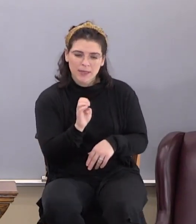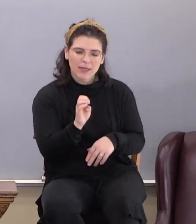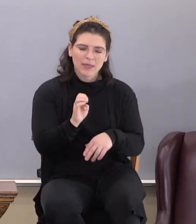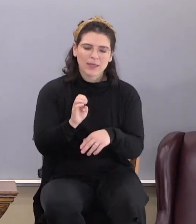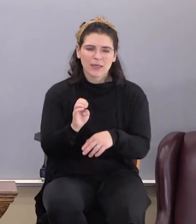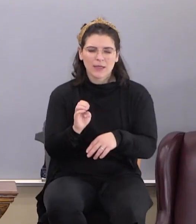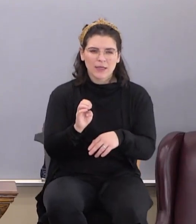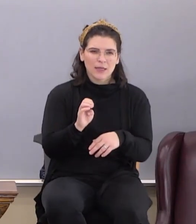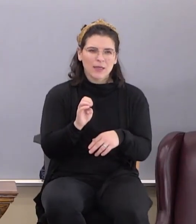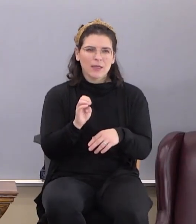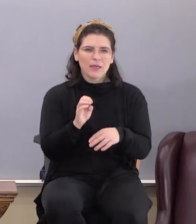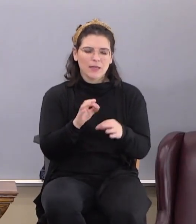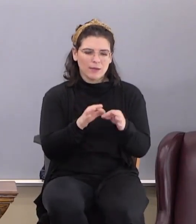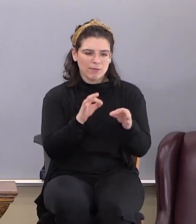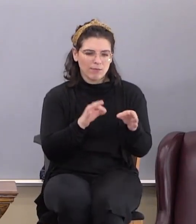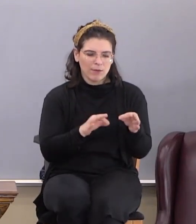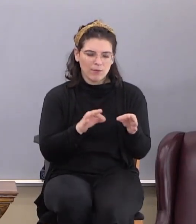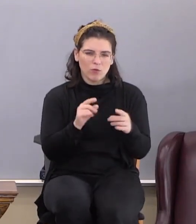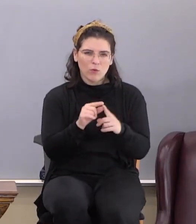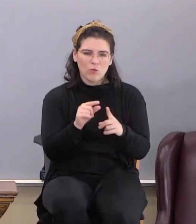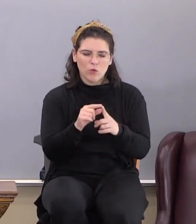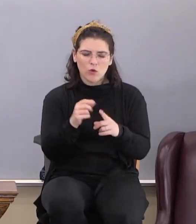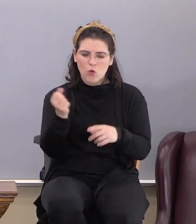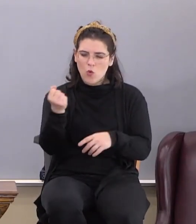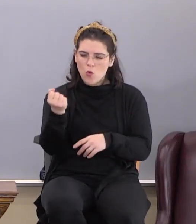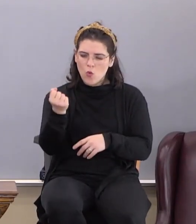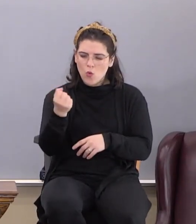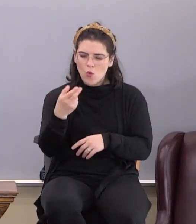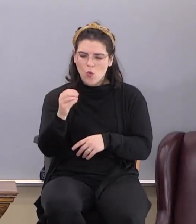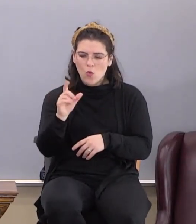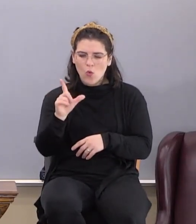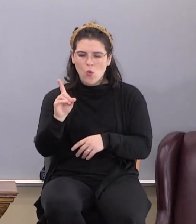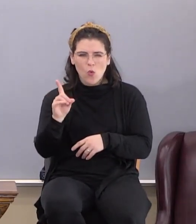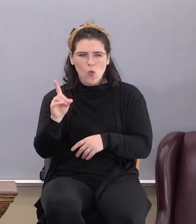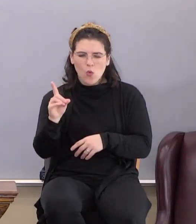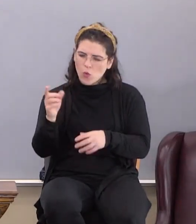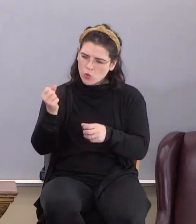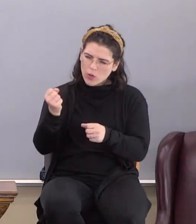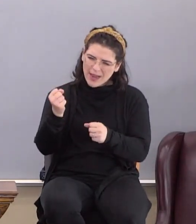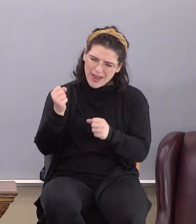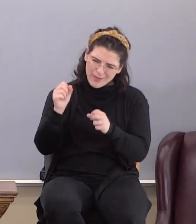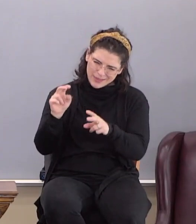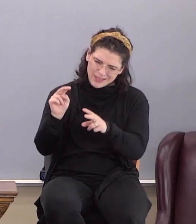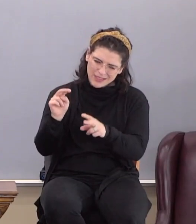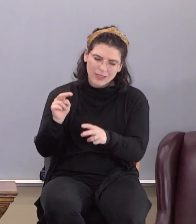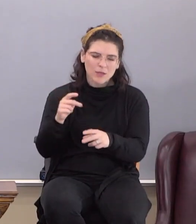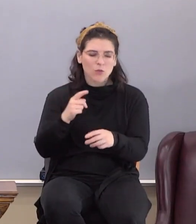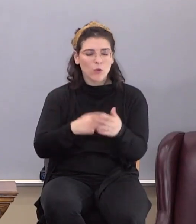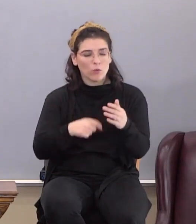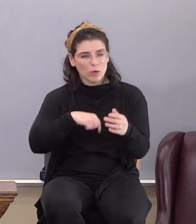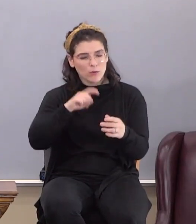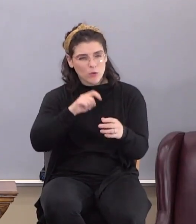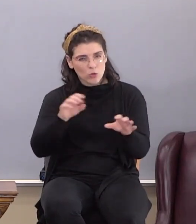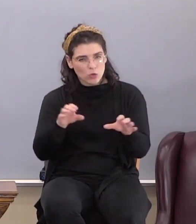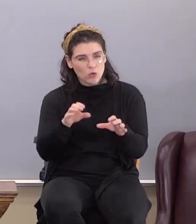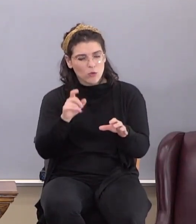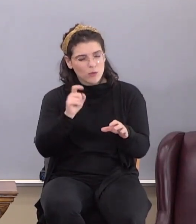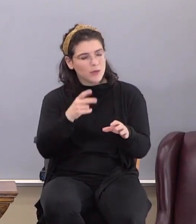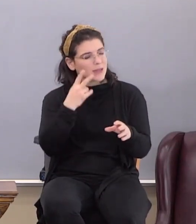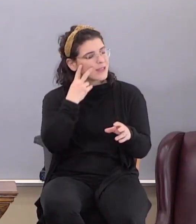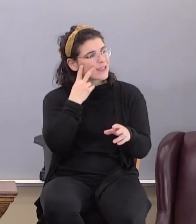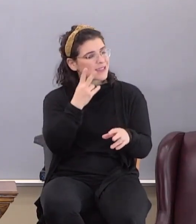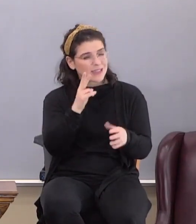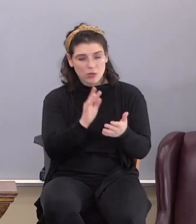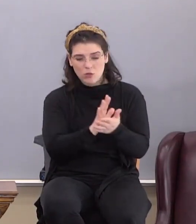intensifier, hold, grasp, seize, apprehend. What Paul is saying is, listen, you know what we're supposed to do? You want to see the glory of the